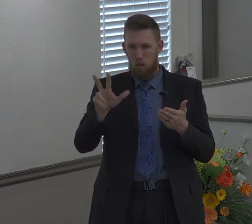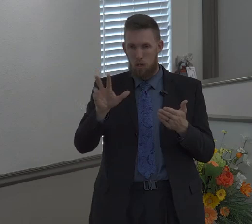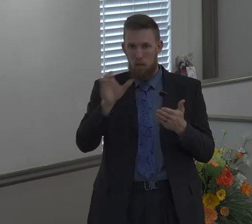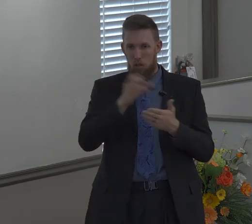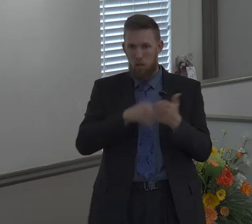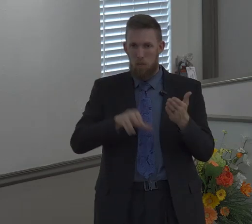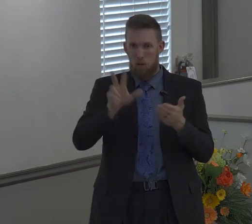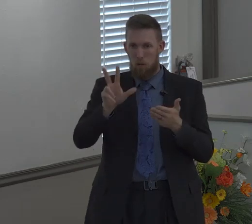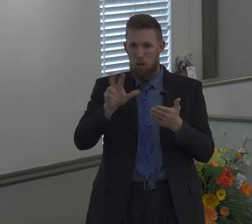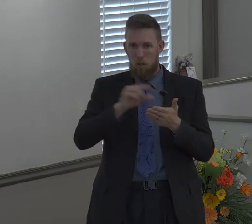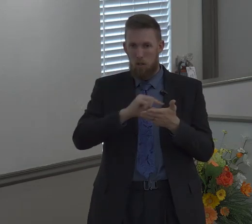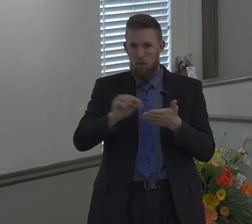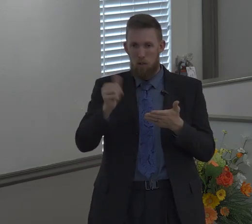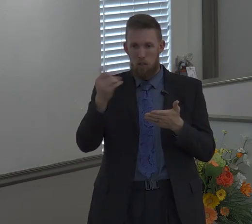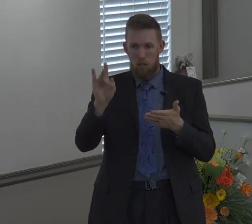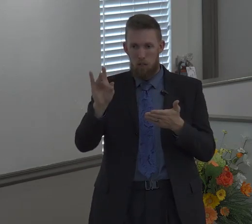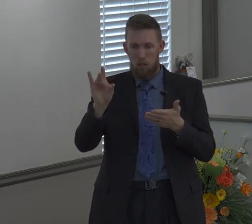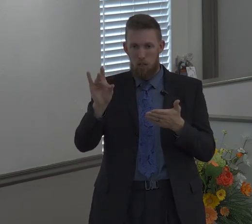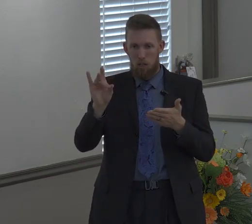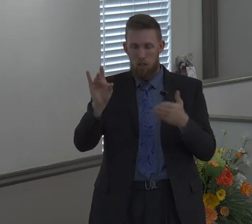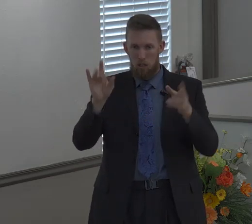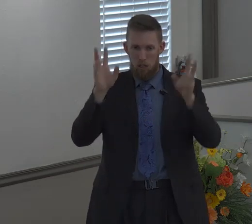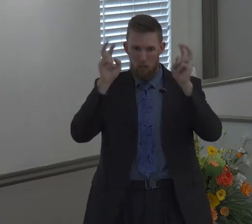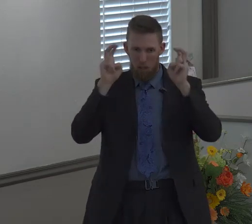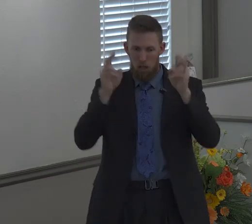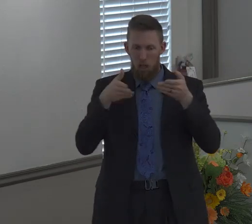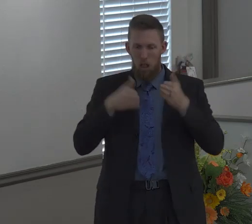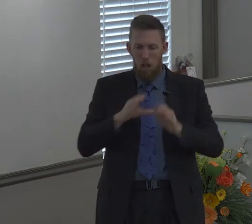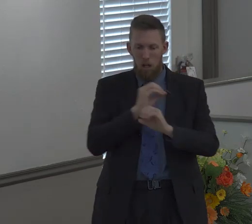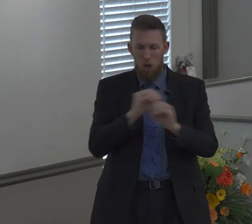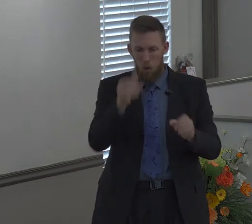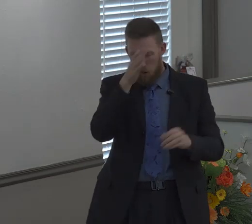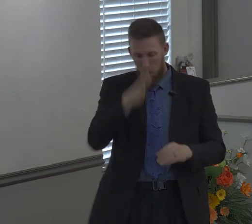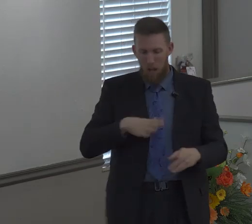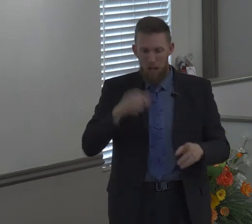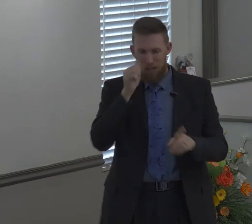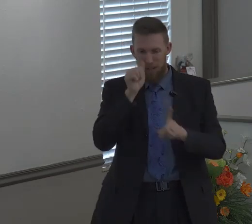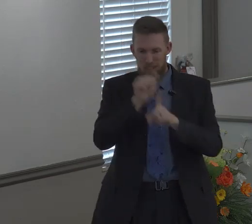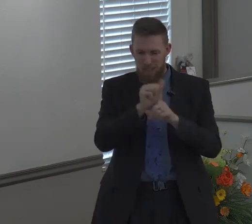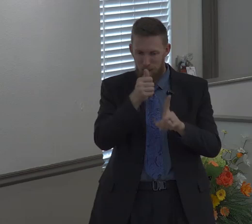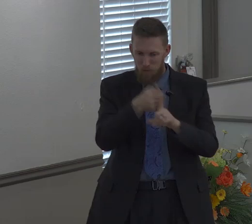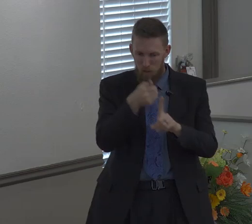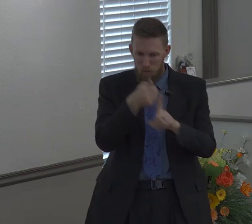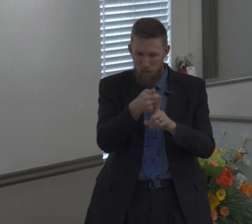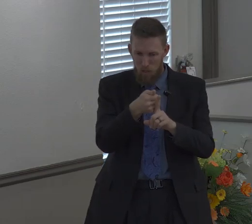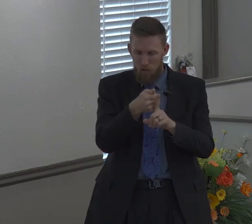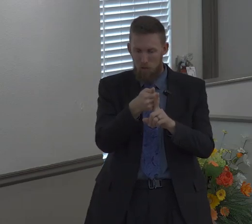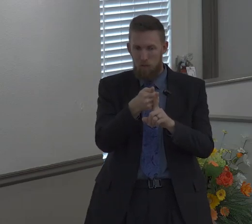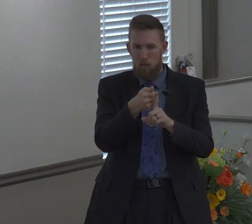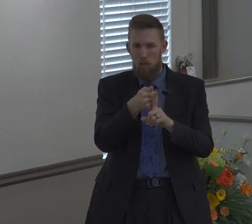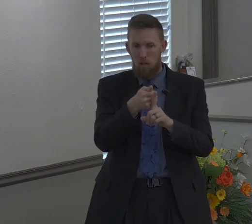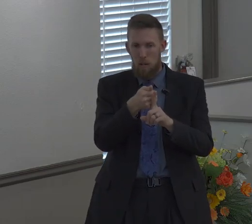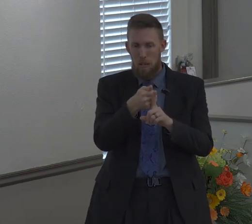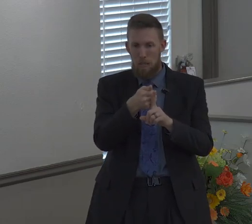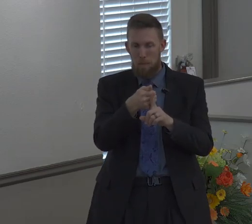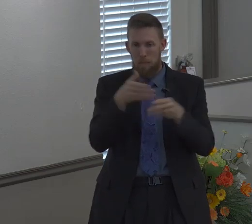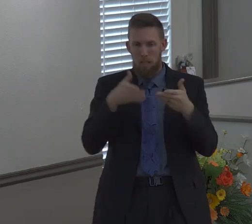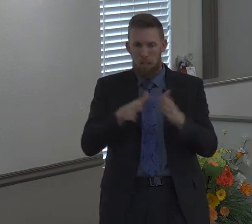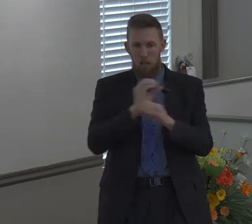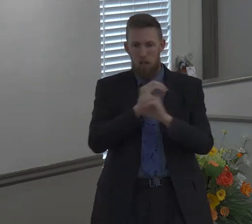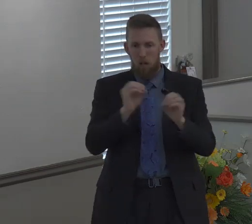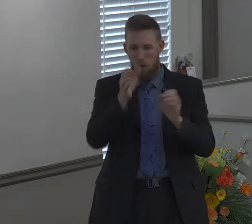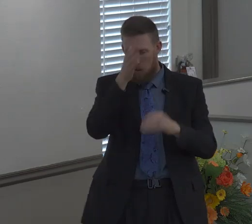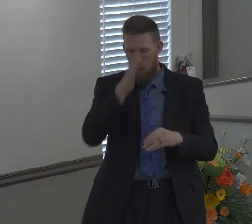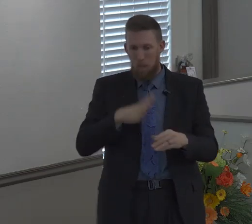God says, let no man deceive himself. Do you notice that? Do you see that? 1 Corinthians chapter 3,